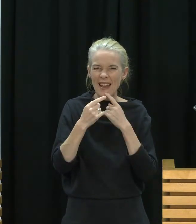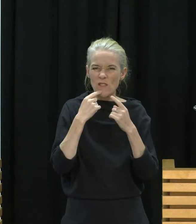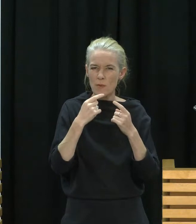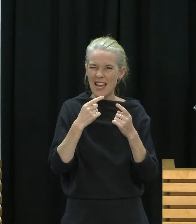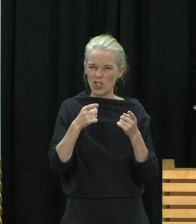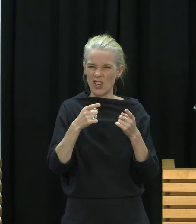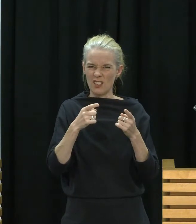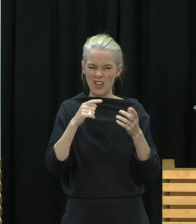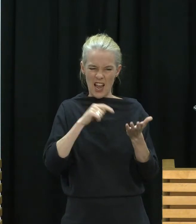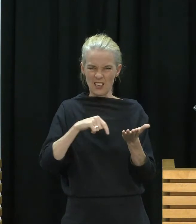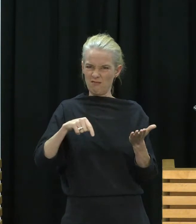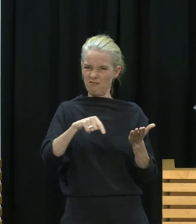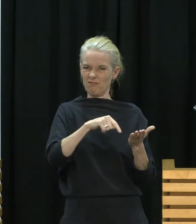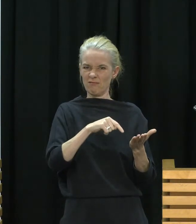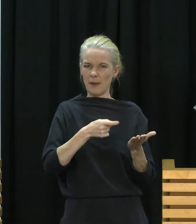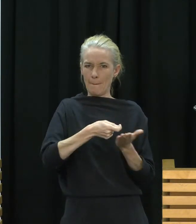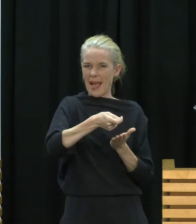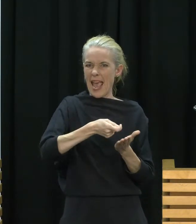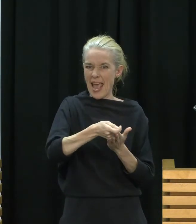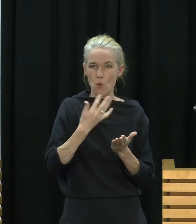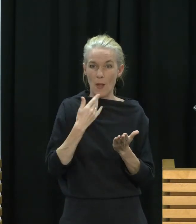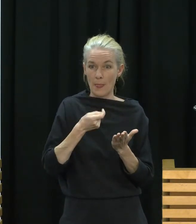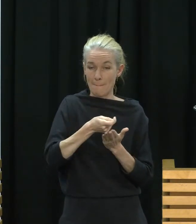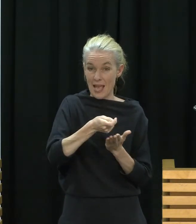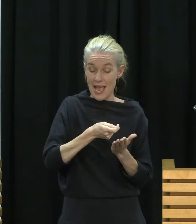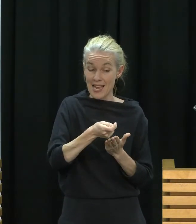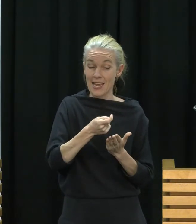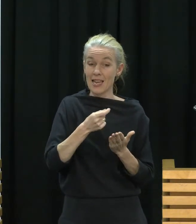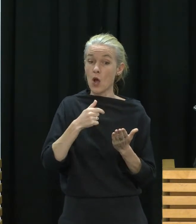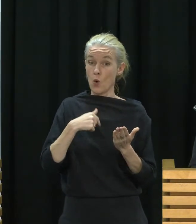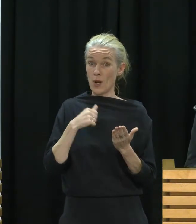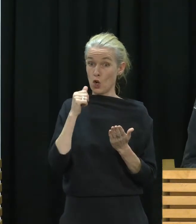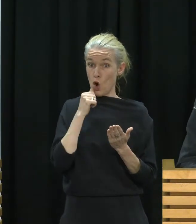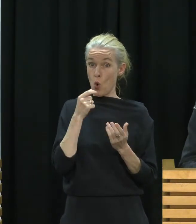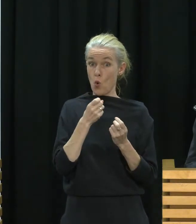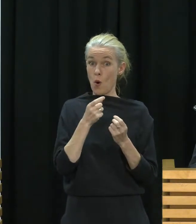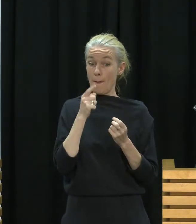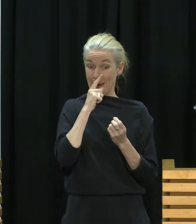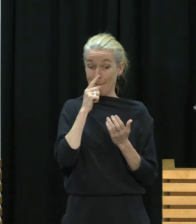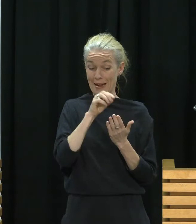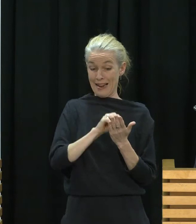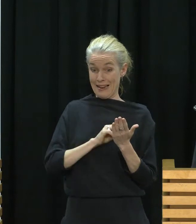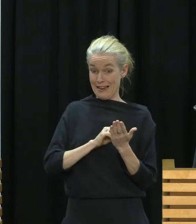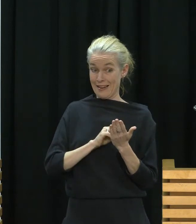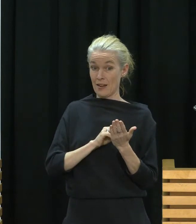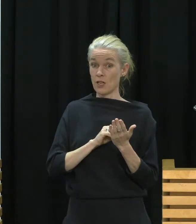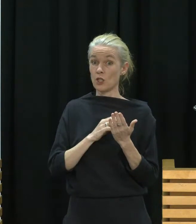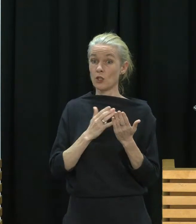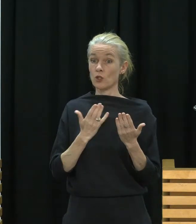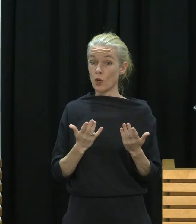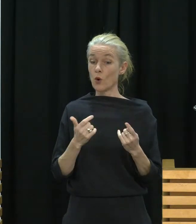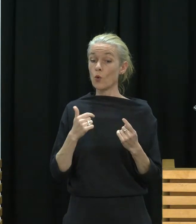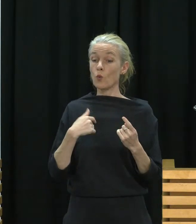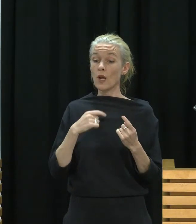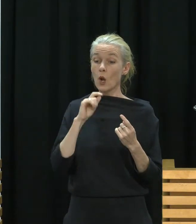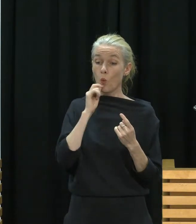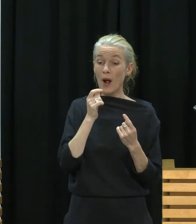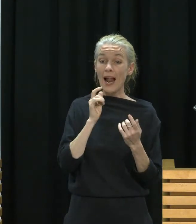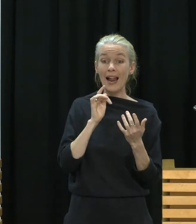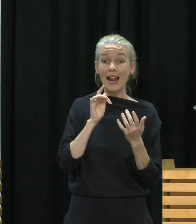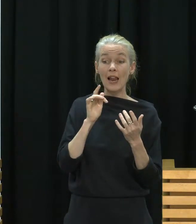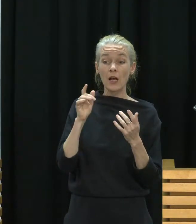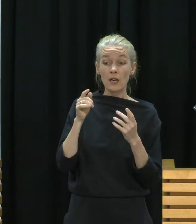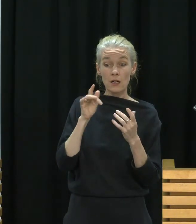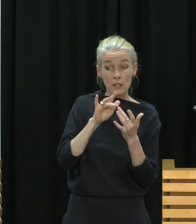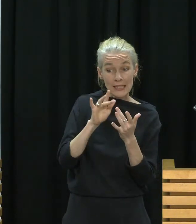yet. But we will keep updating the information around negative test results. I hope they're all negative, of course, as they come to hand. But